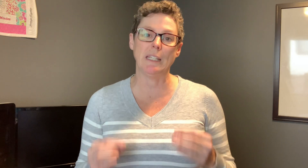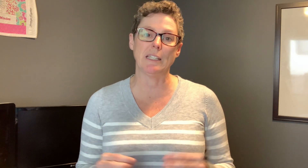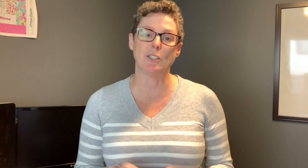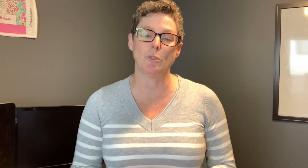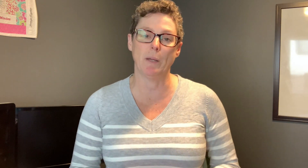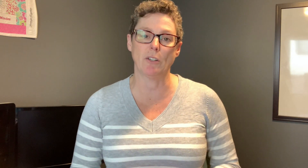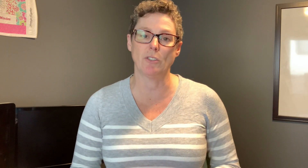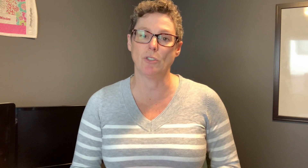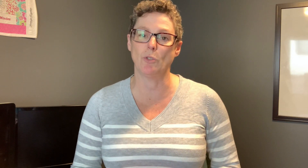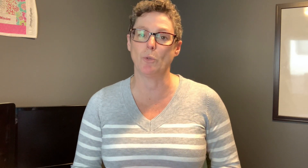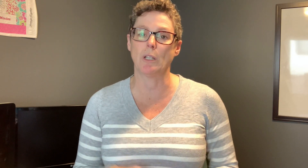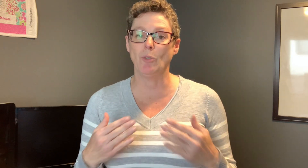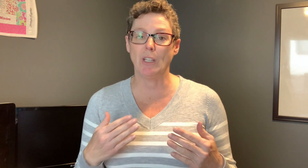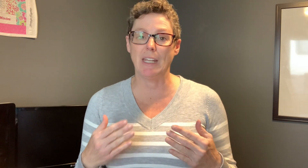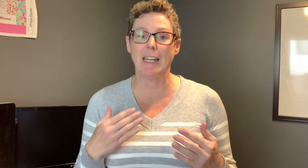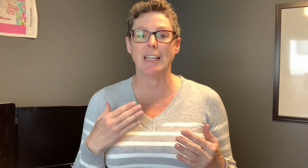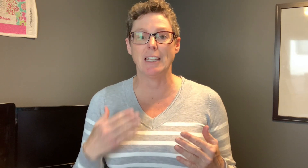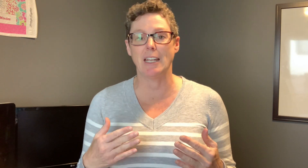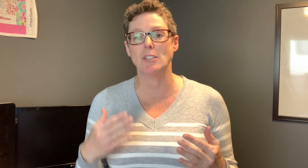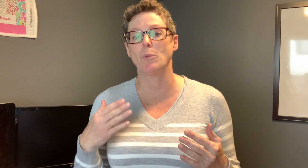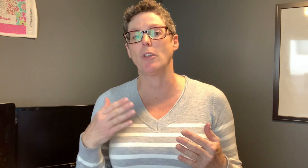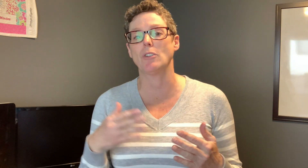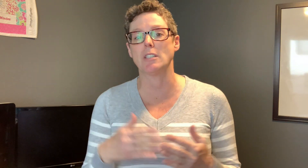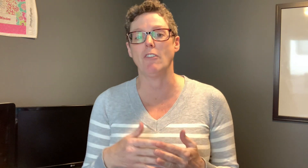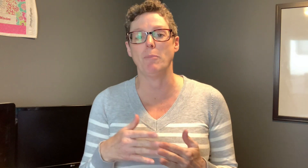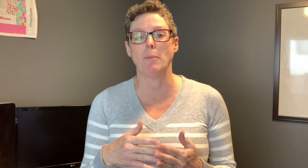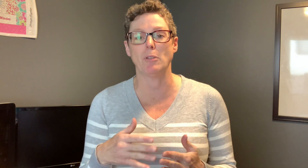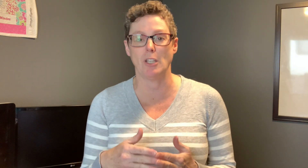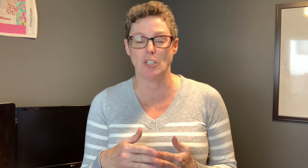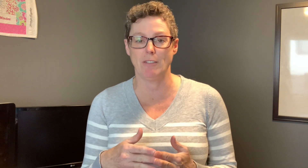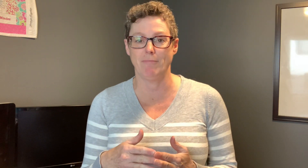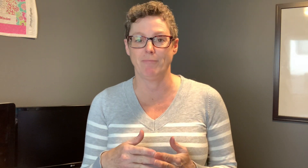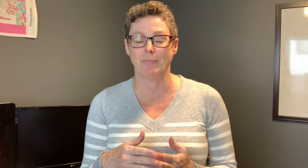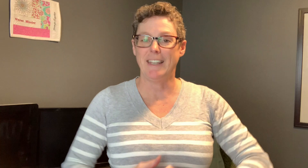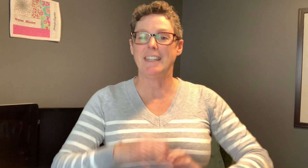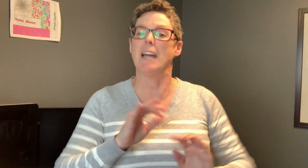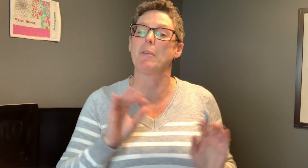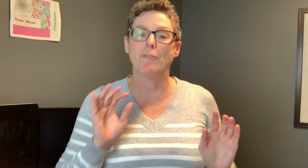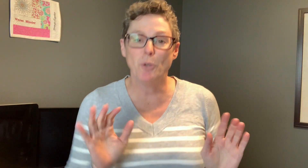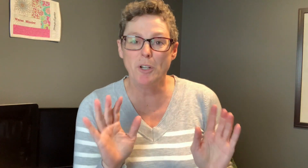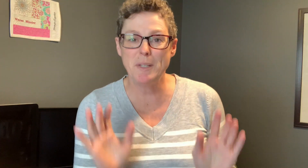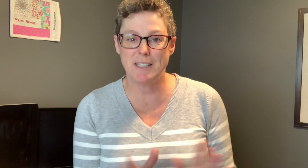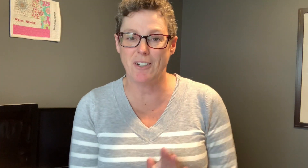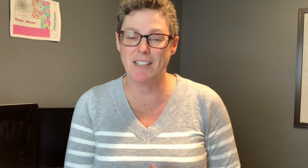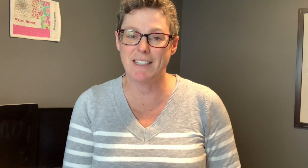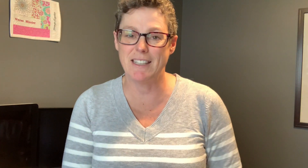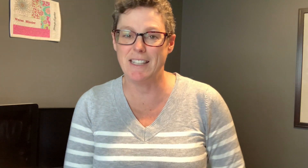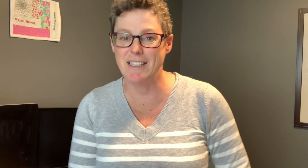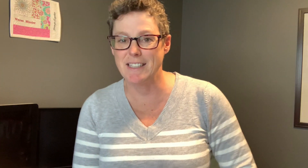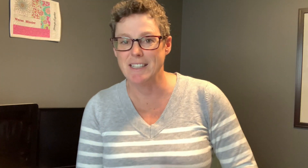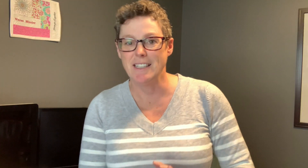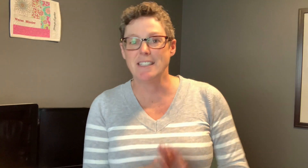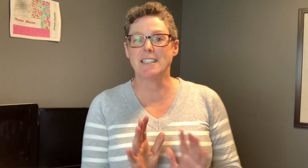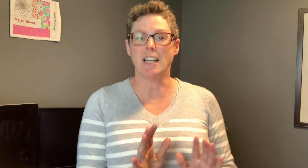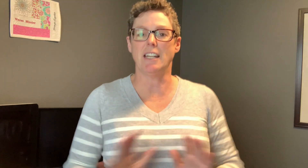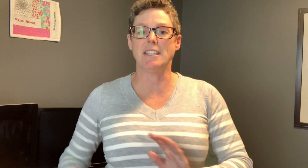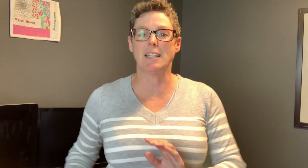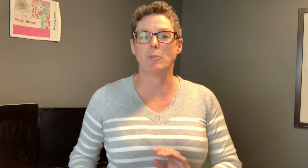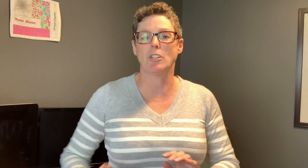to do better to communicate and connect with our deaf population. Now, before we start into these signs that I'm going to share